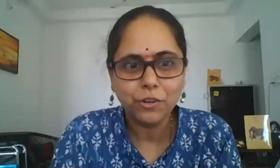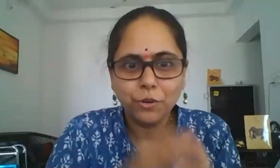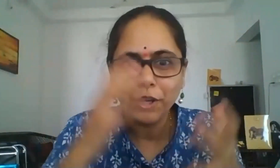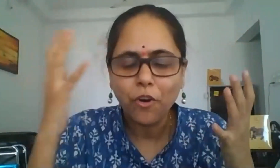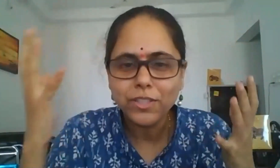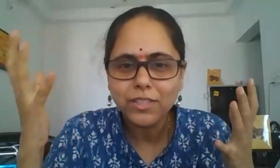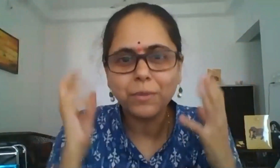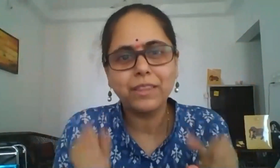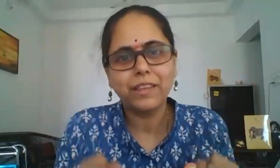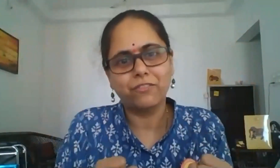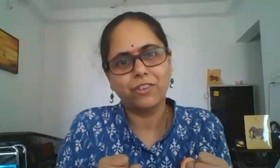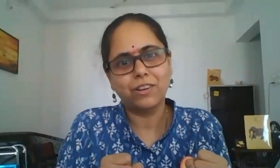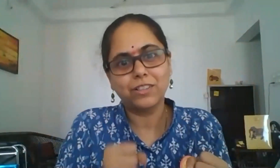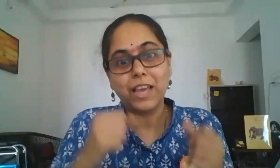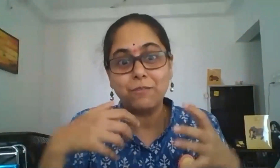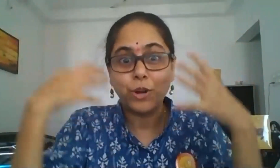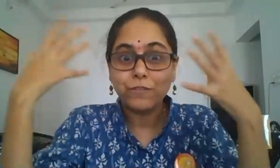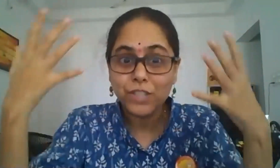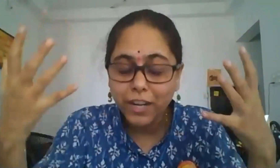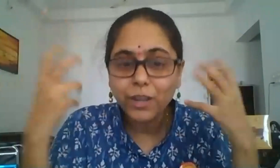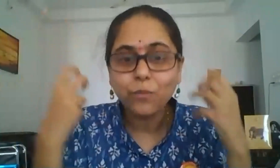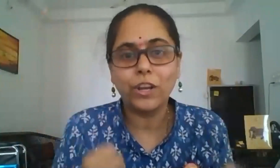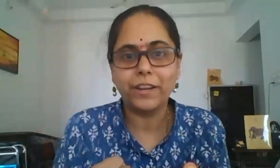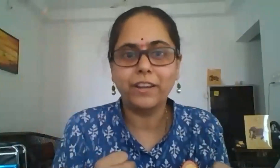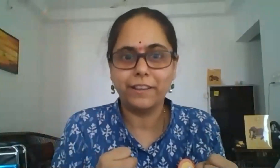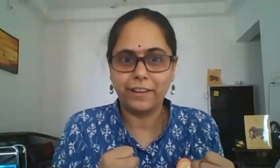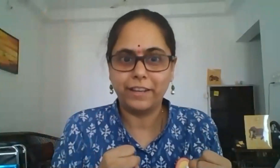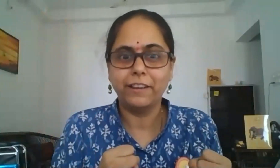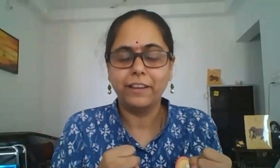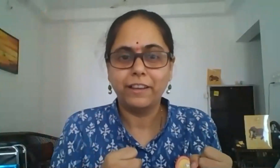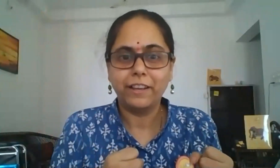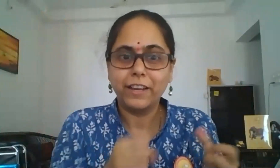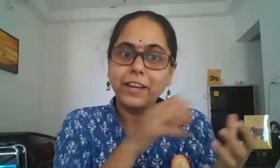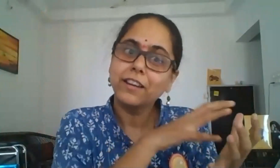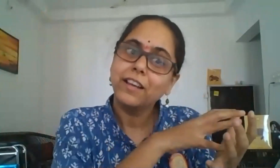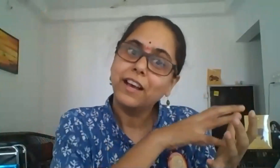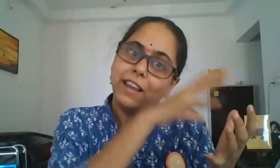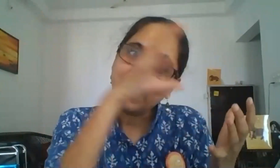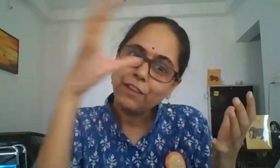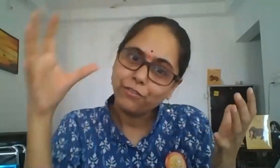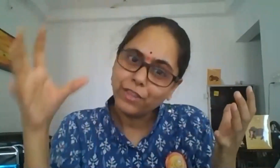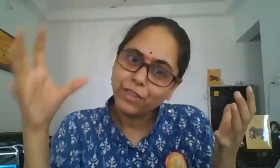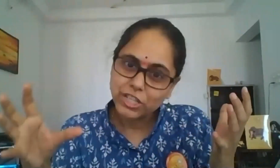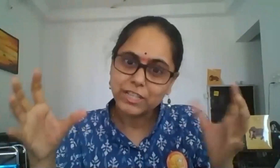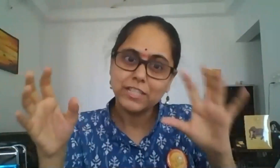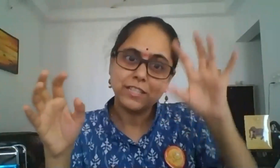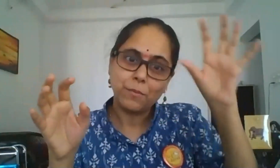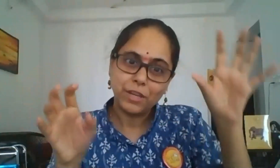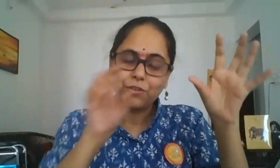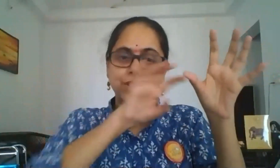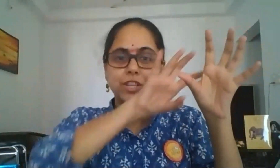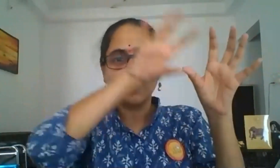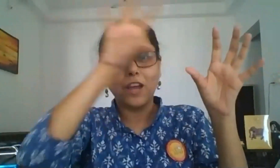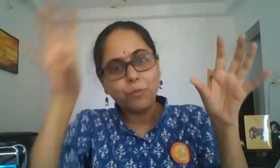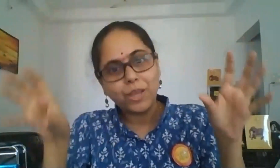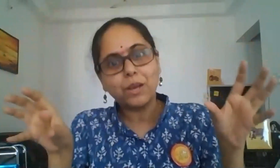doing awesome in their work, would have started volunteering. Correct? A life that changes, a beneficiary now becoming